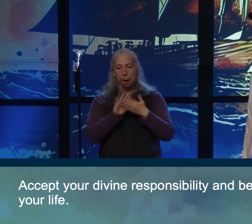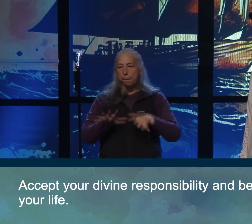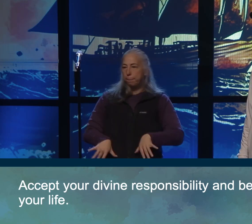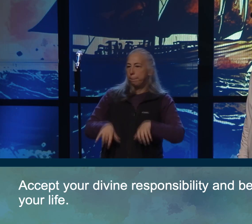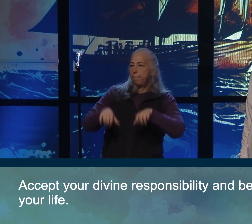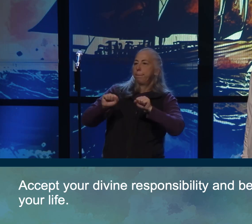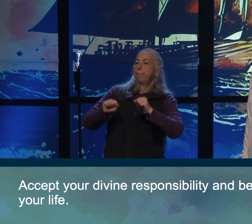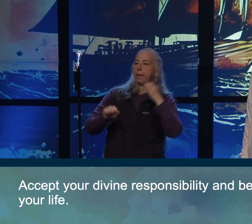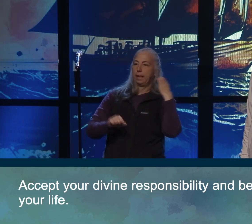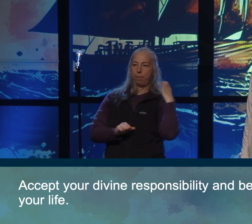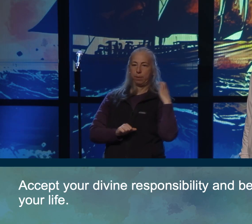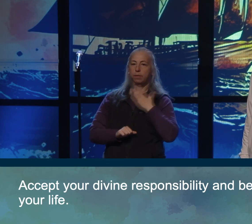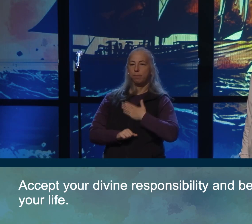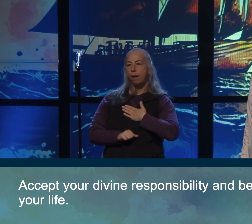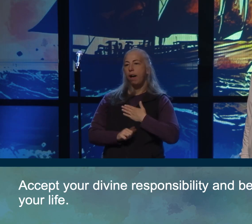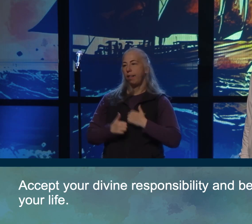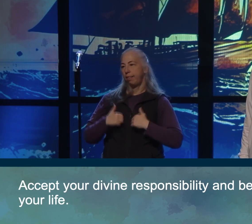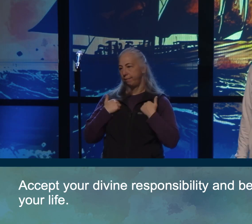life.